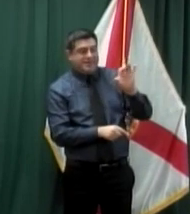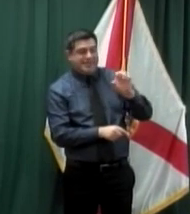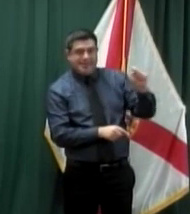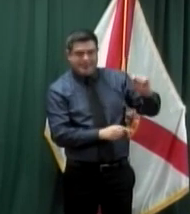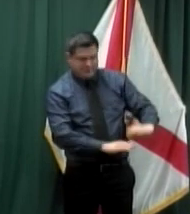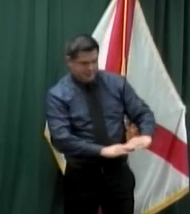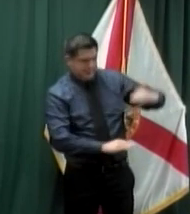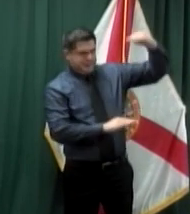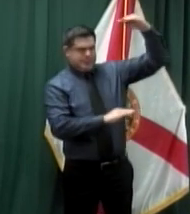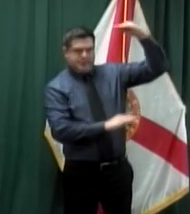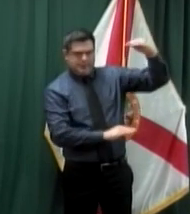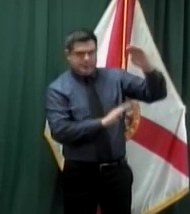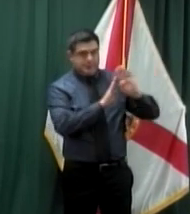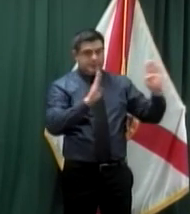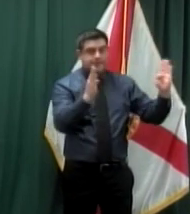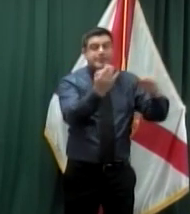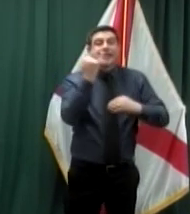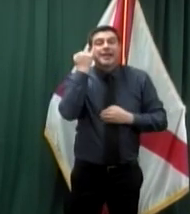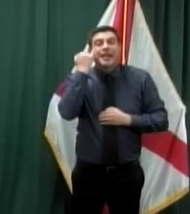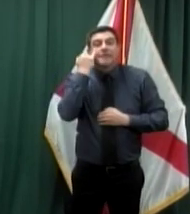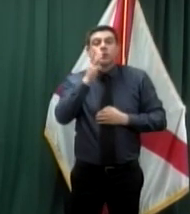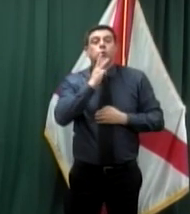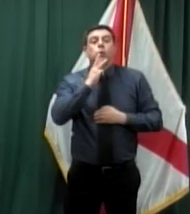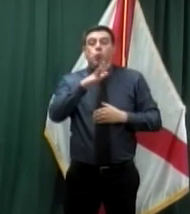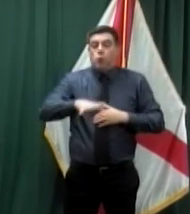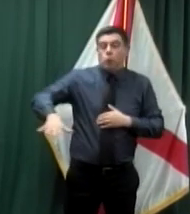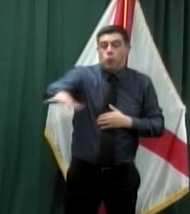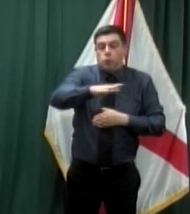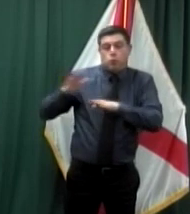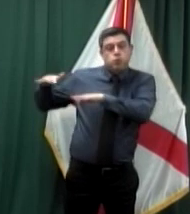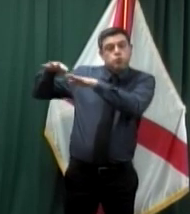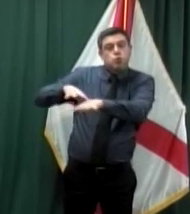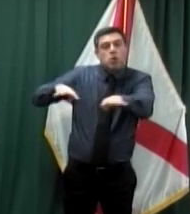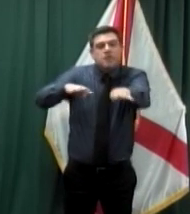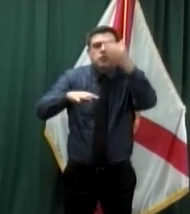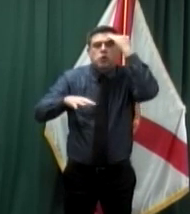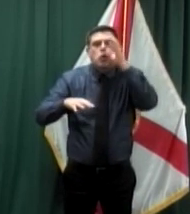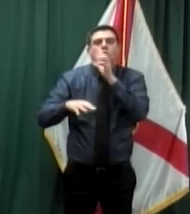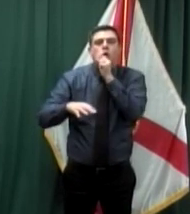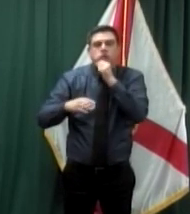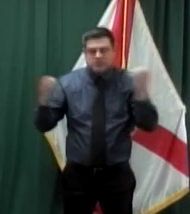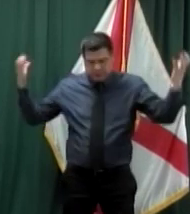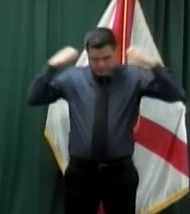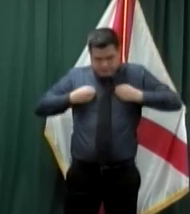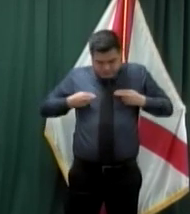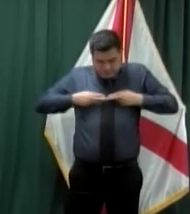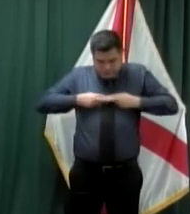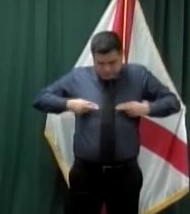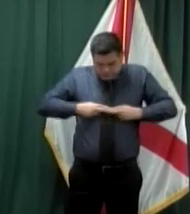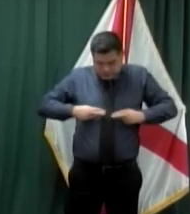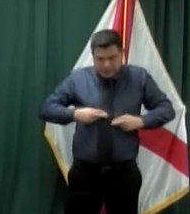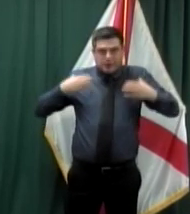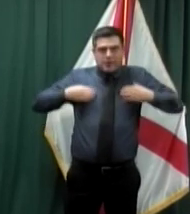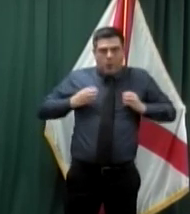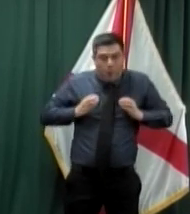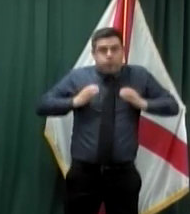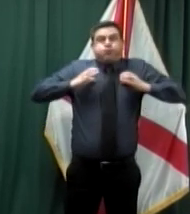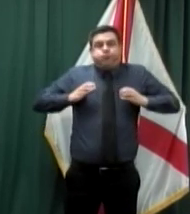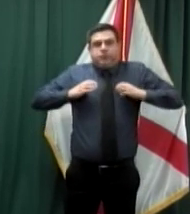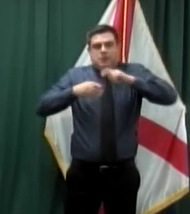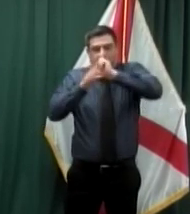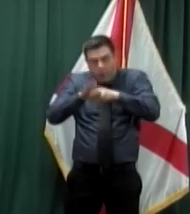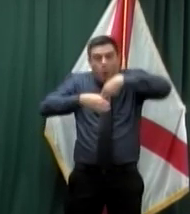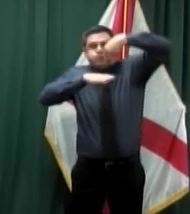water. Teach your kids how to swim and learn CPR. The more layers of protection, the better you will be able